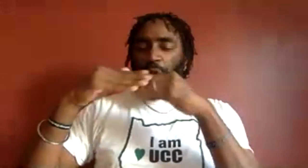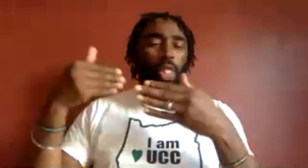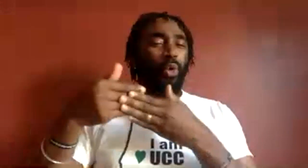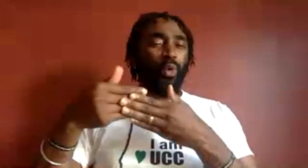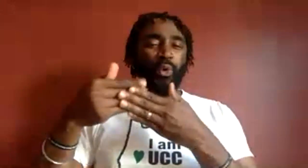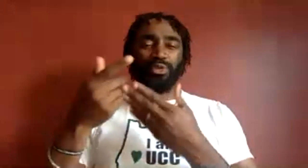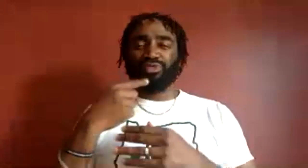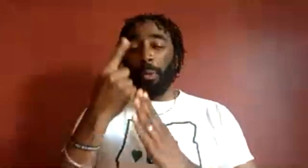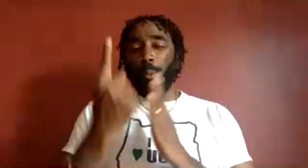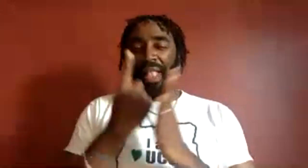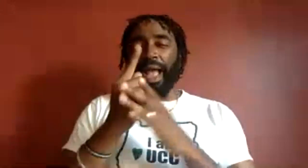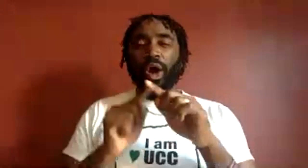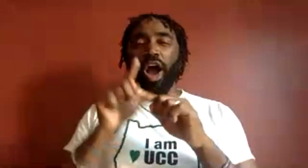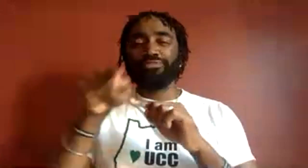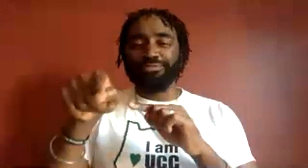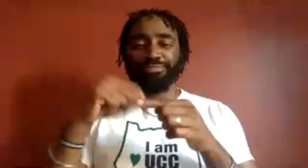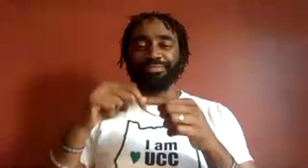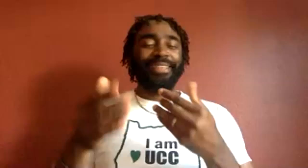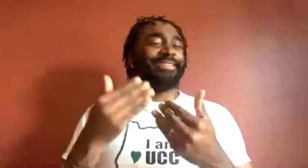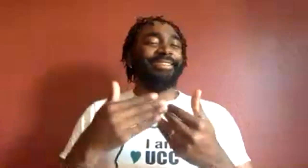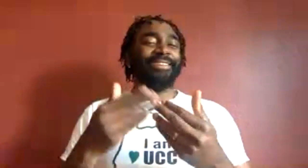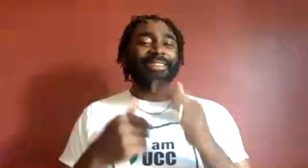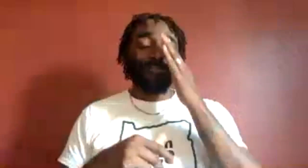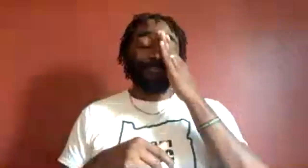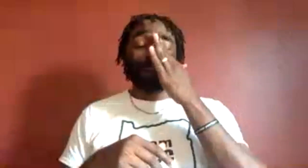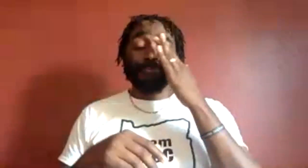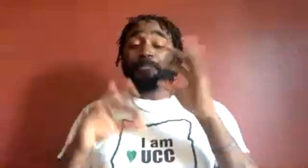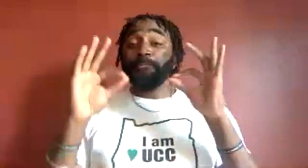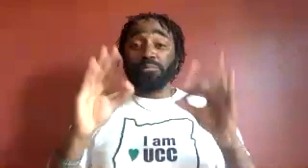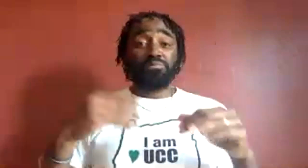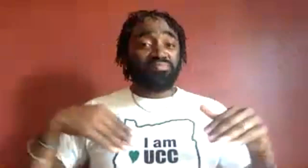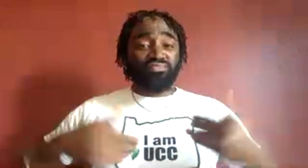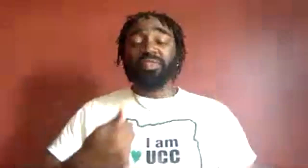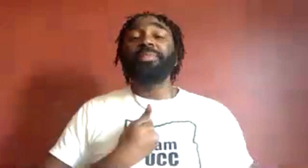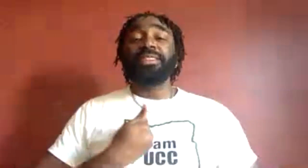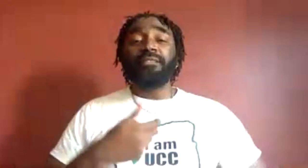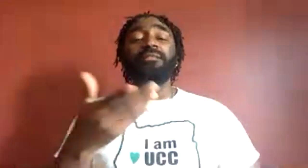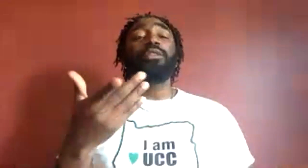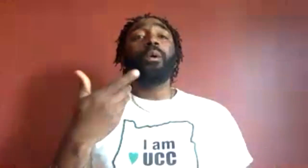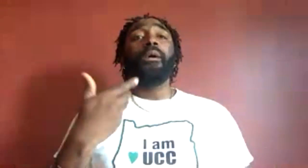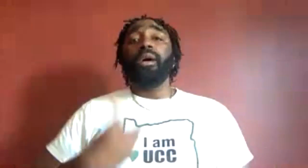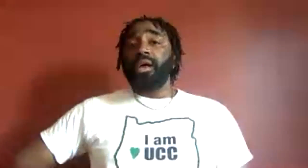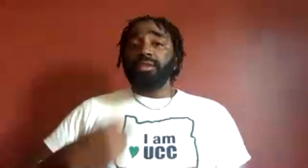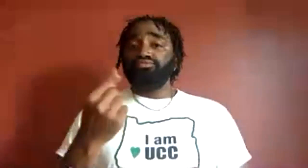fine. We're close enough. We're close enough. Just an hour of the commute. Not a big deal. All right, great. So let me introduce